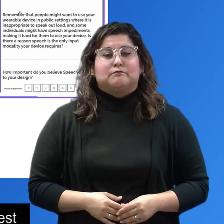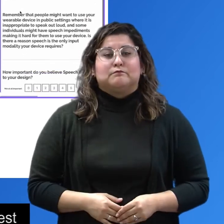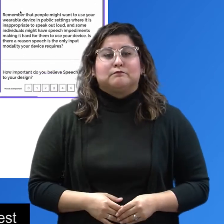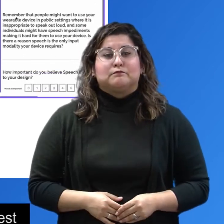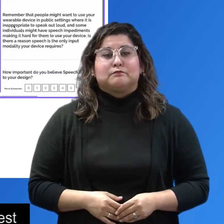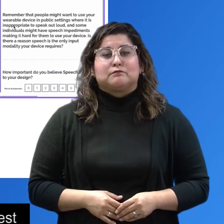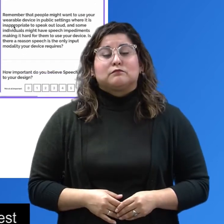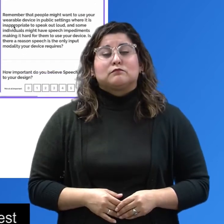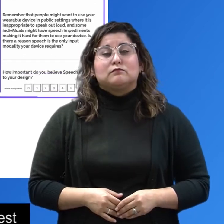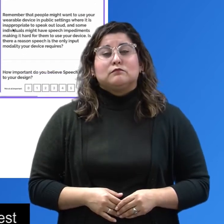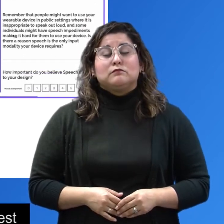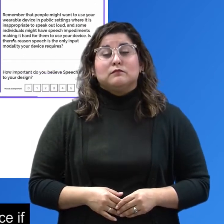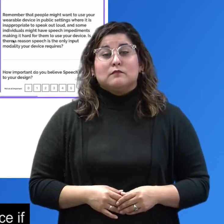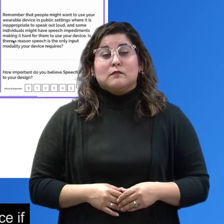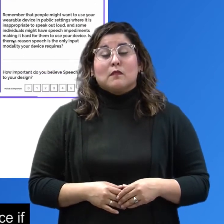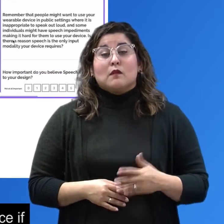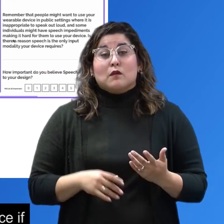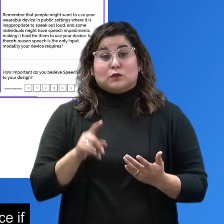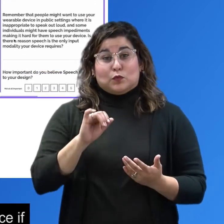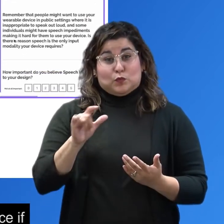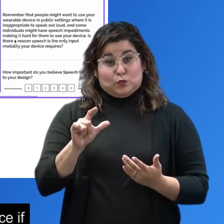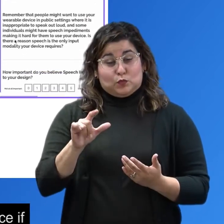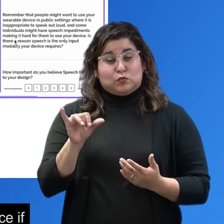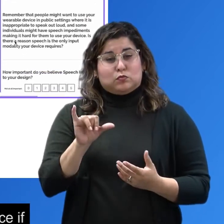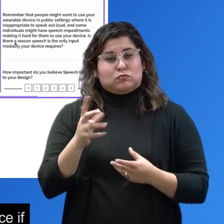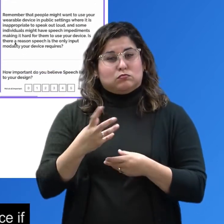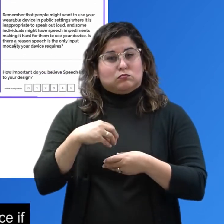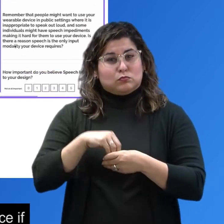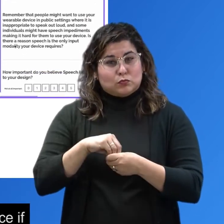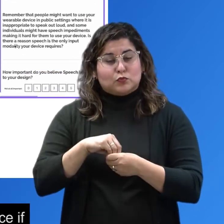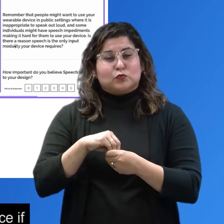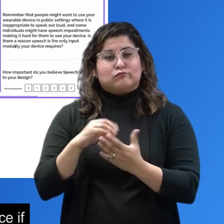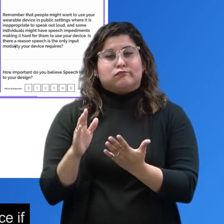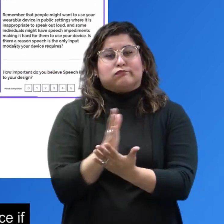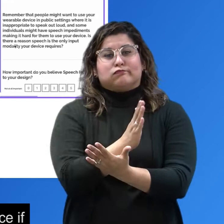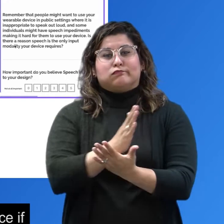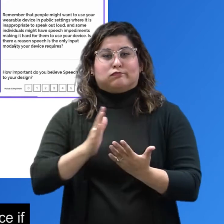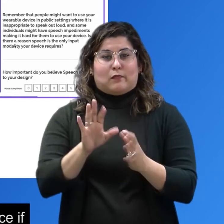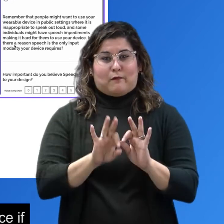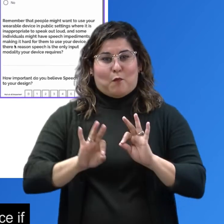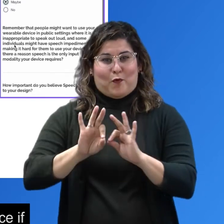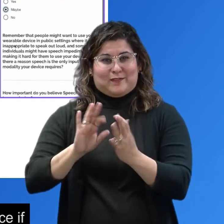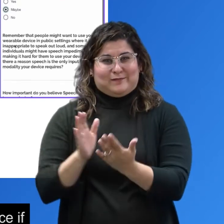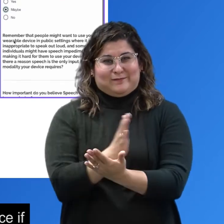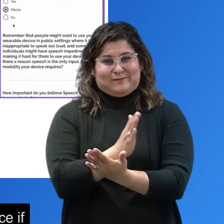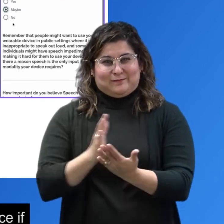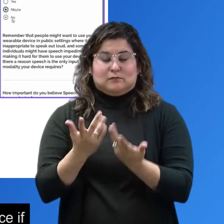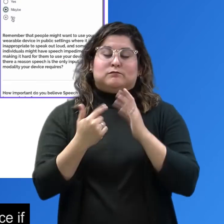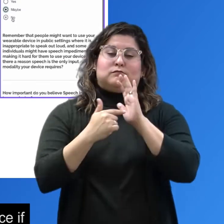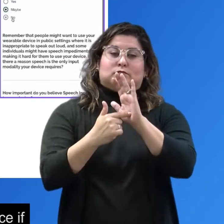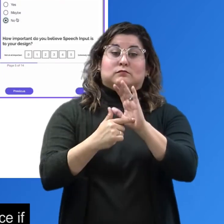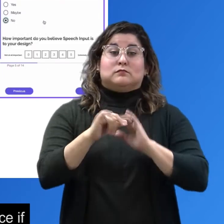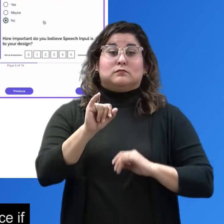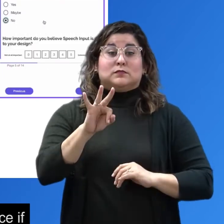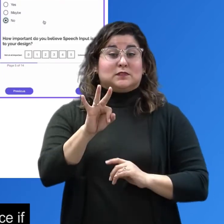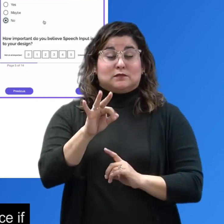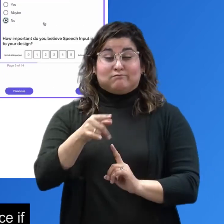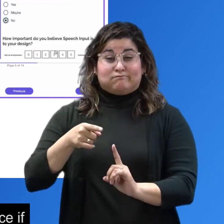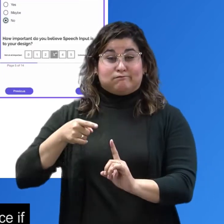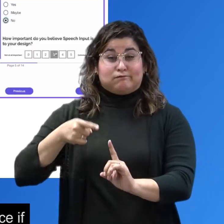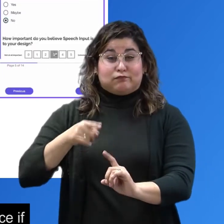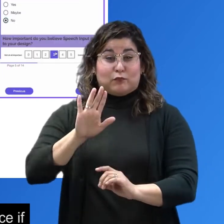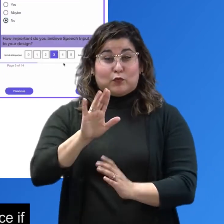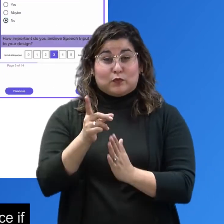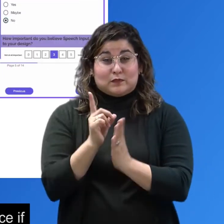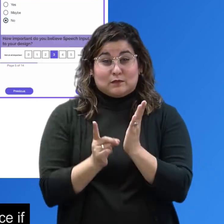design. The tool also includes scales of importance. For instance, if the main purpose of the